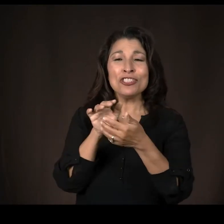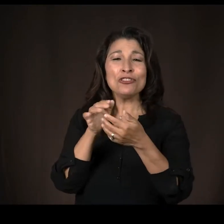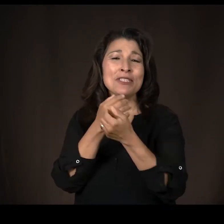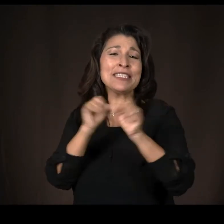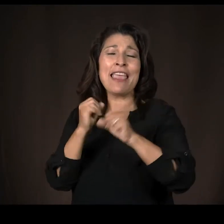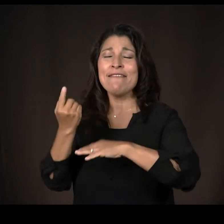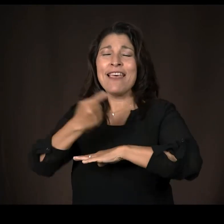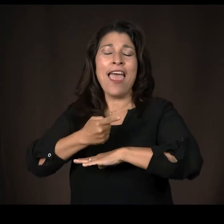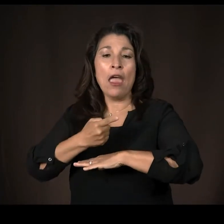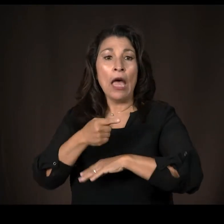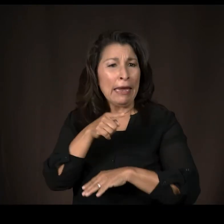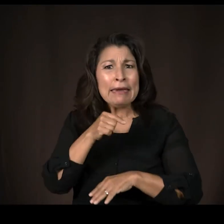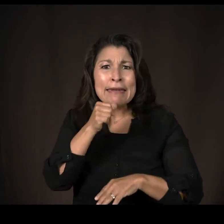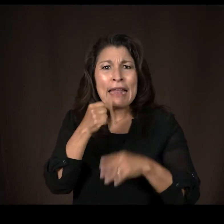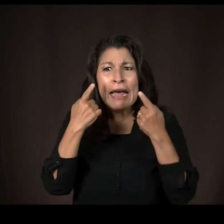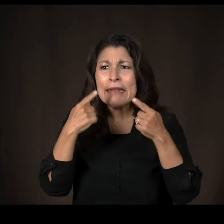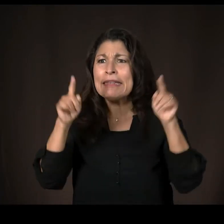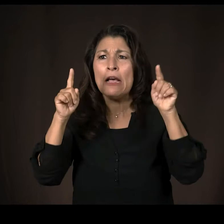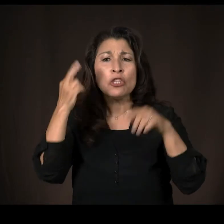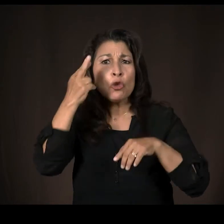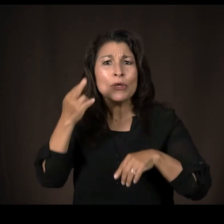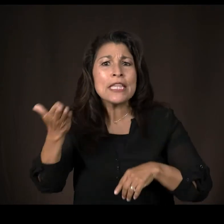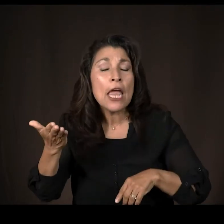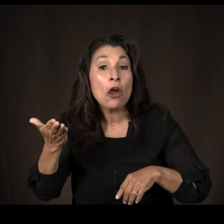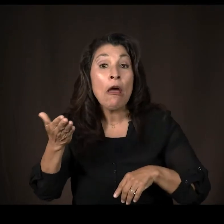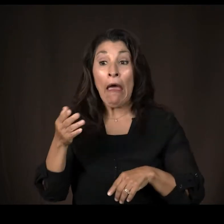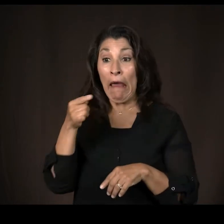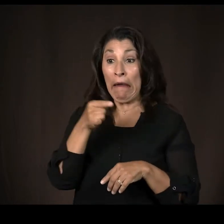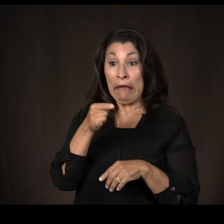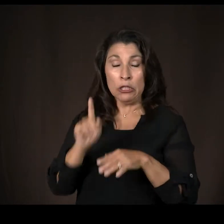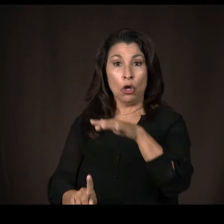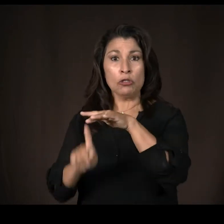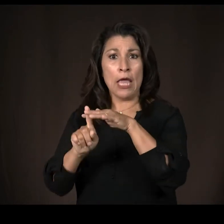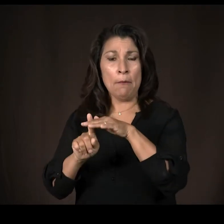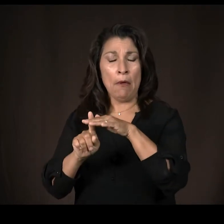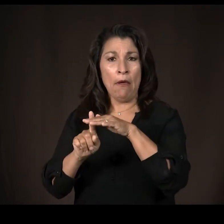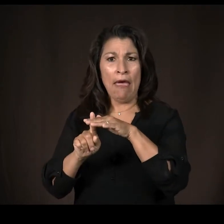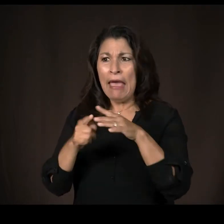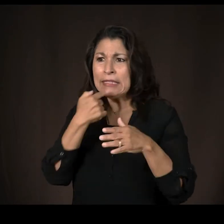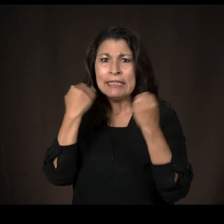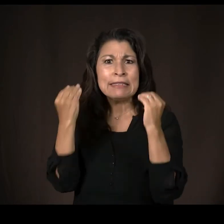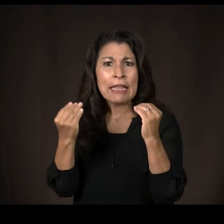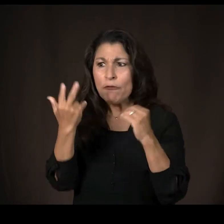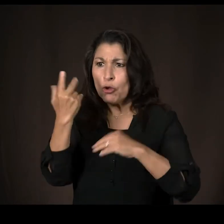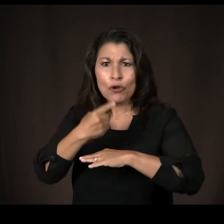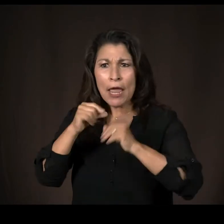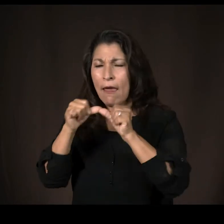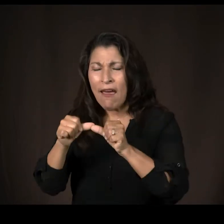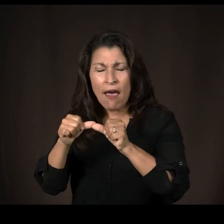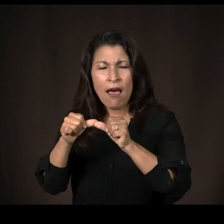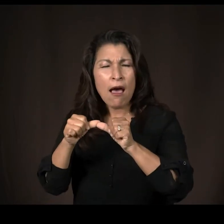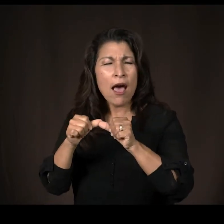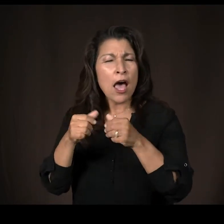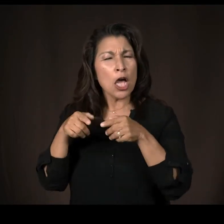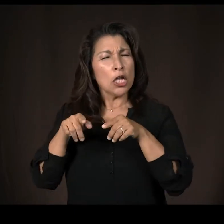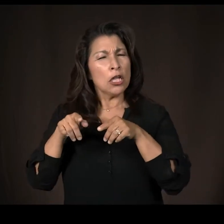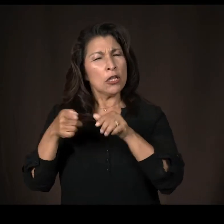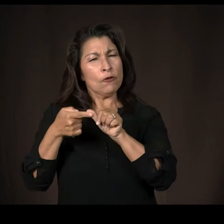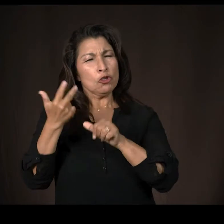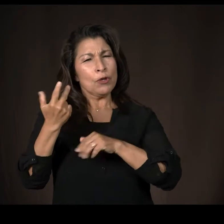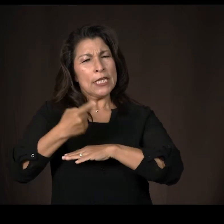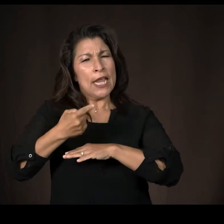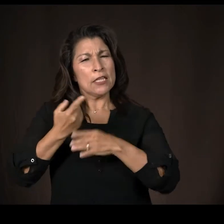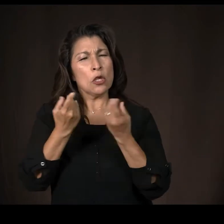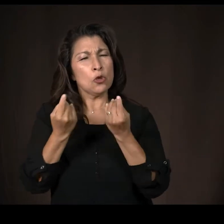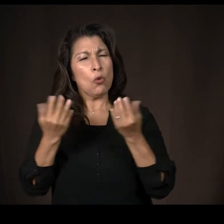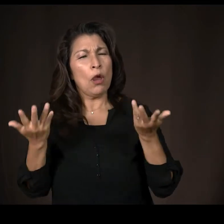announce why he was there. He shows up and doesn't say anything for 3 days. What was he doing those first 3